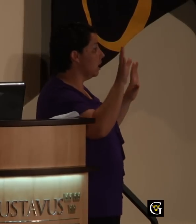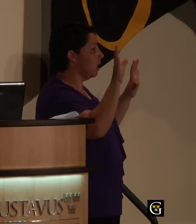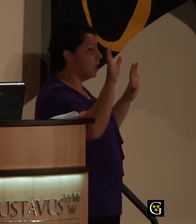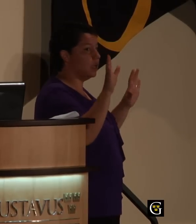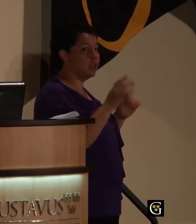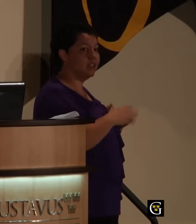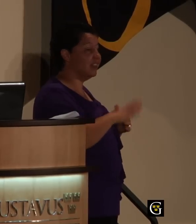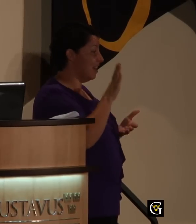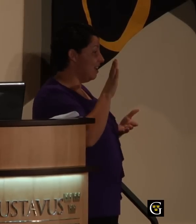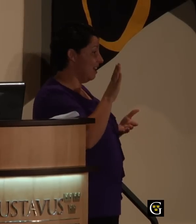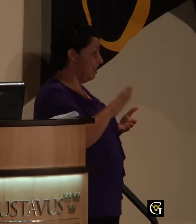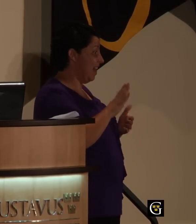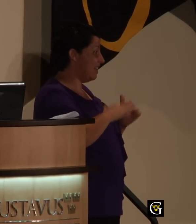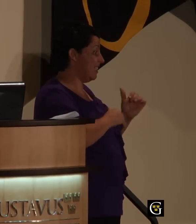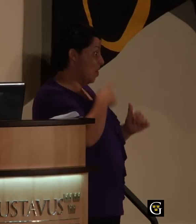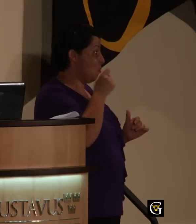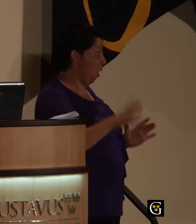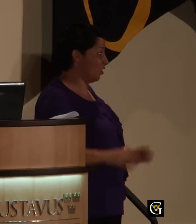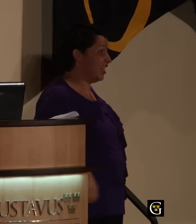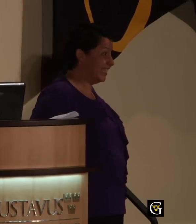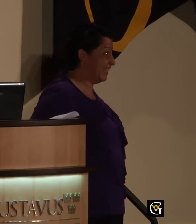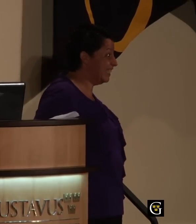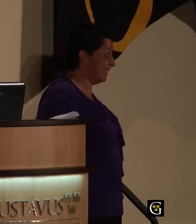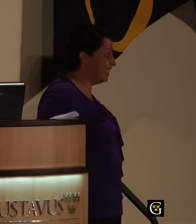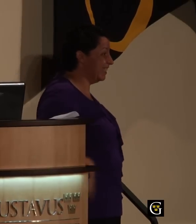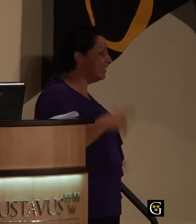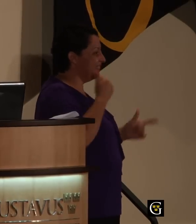Okay, that's less than the Russians.